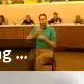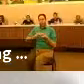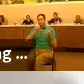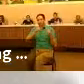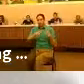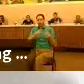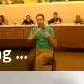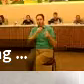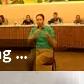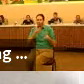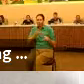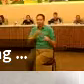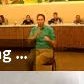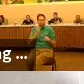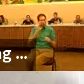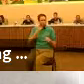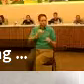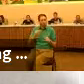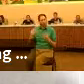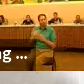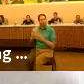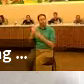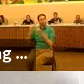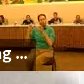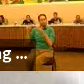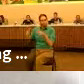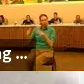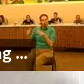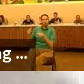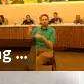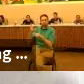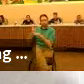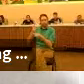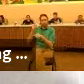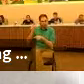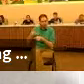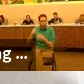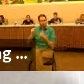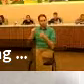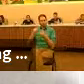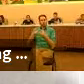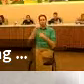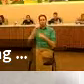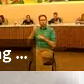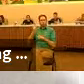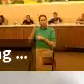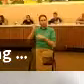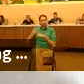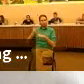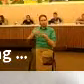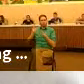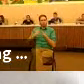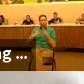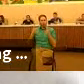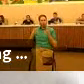pond that it's put in such a way so as to try to not disturb any of the